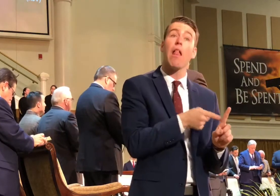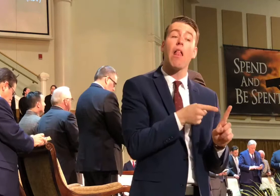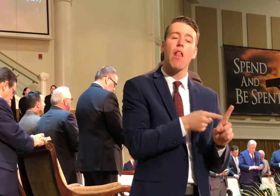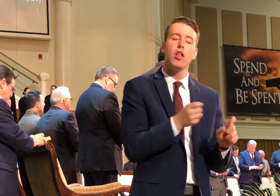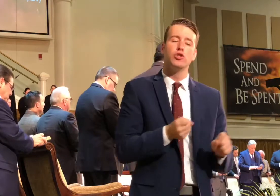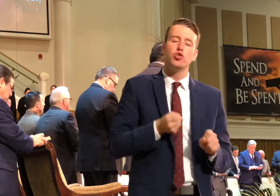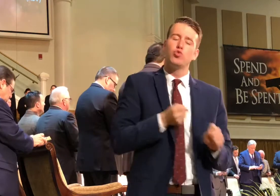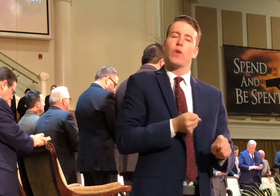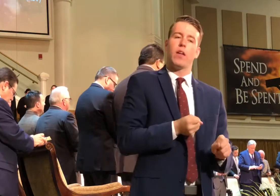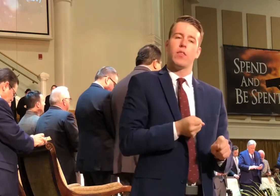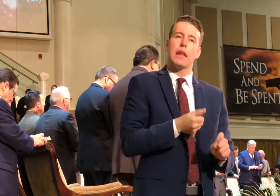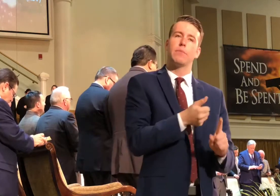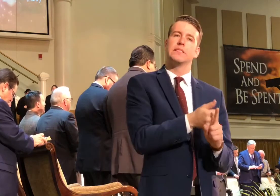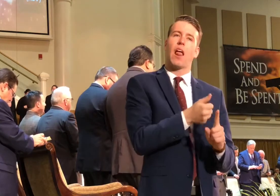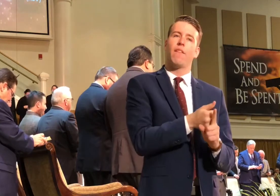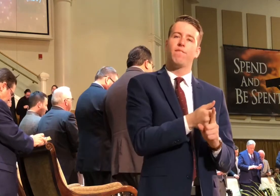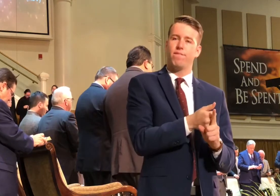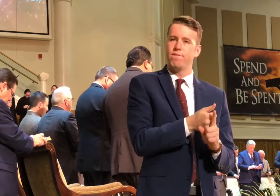strengthened himself